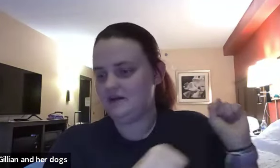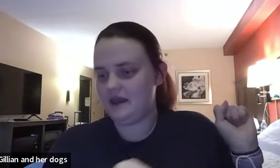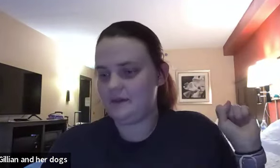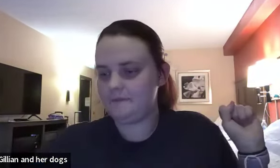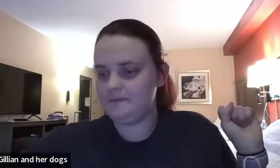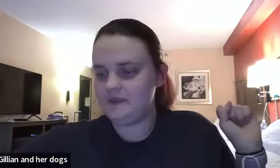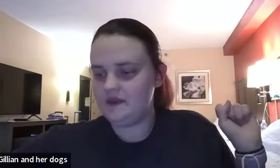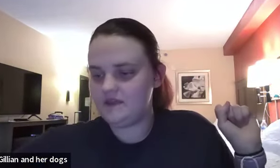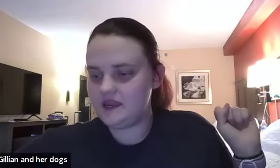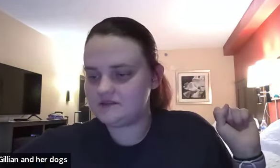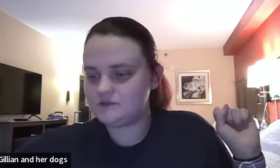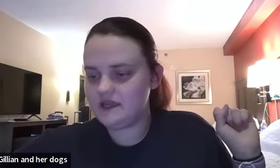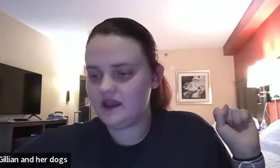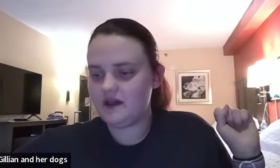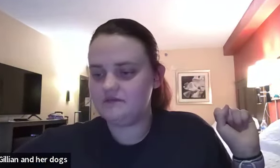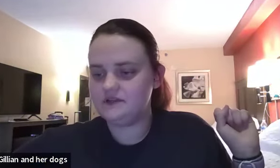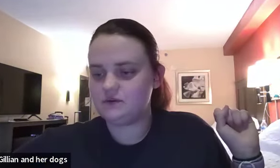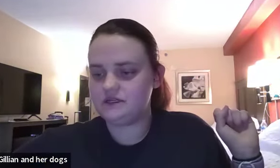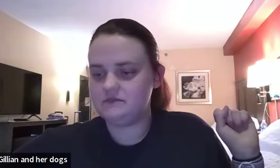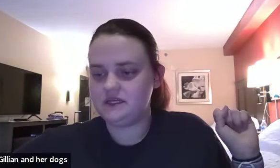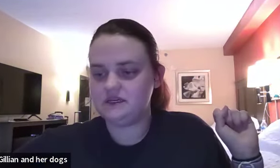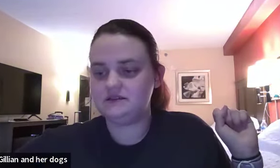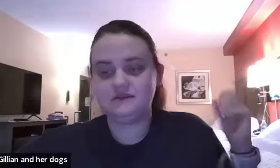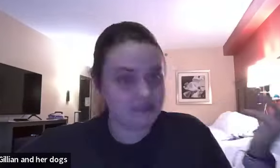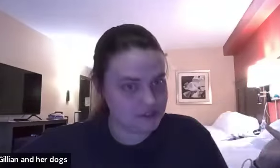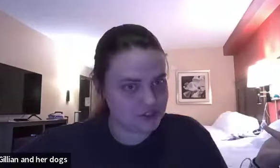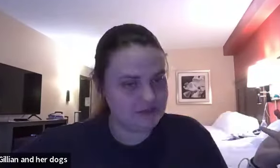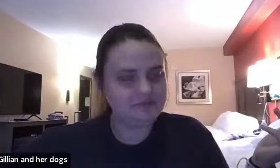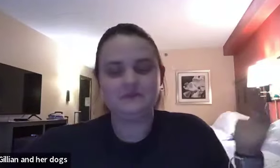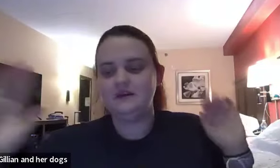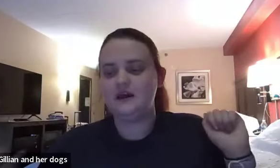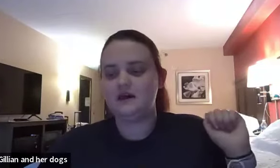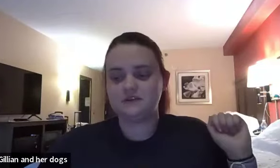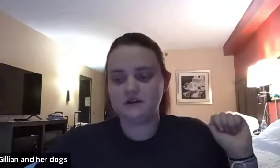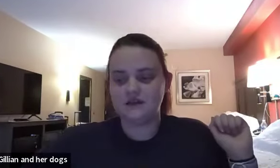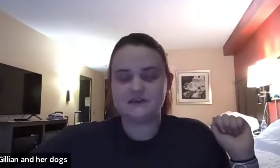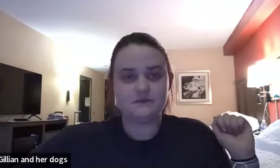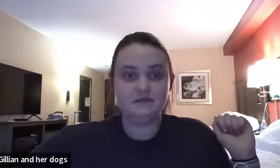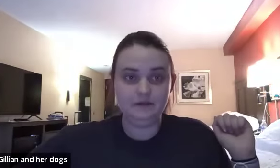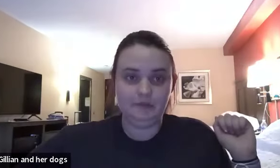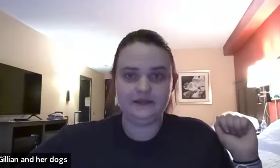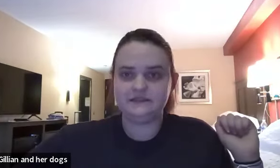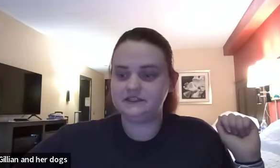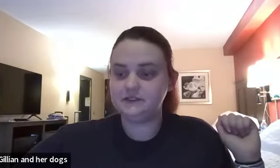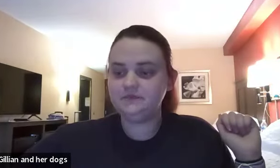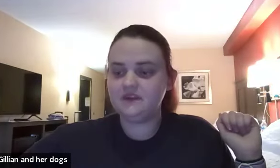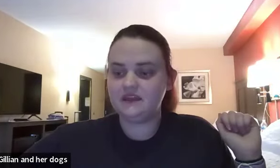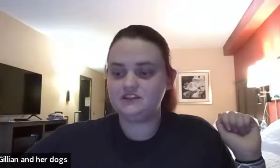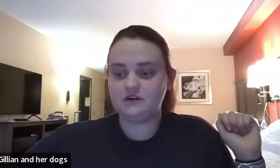okay. The next one we have is going to be teacher. Sorry, guys, I have to be a little biased here and start off